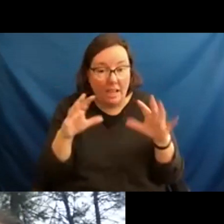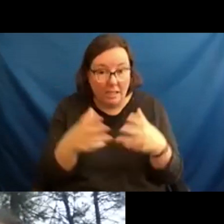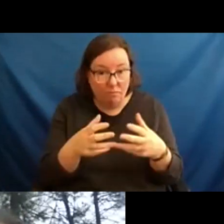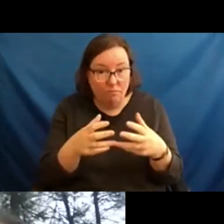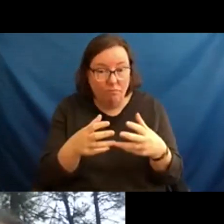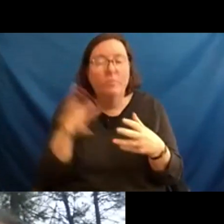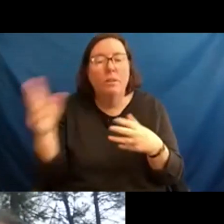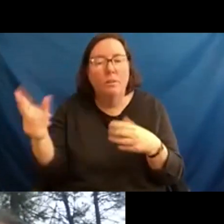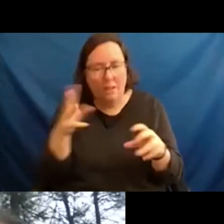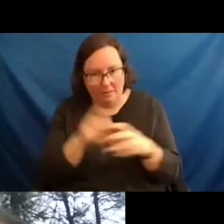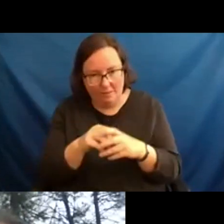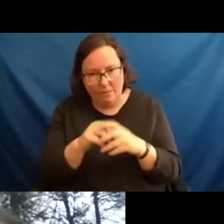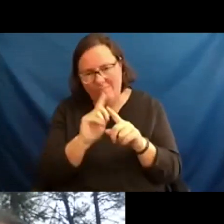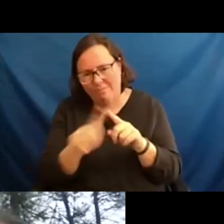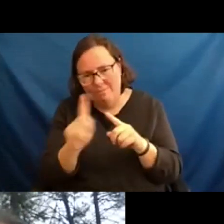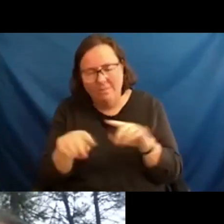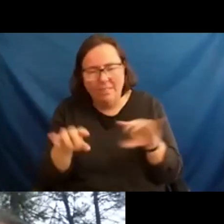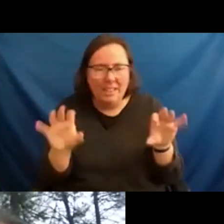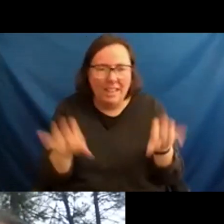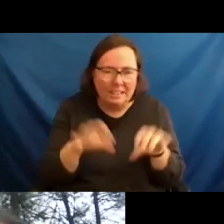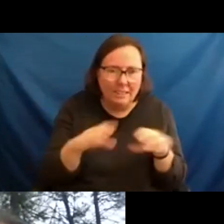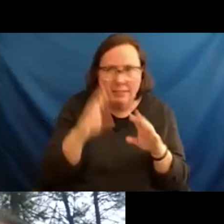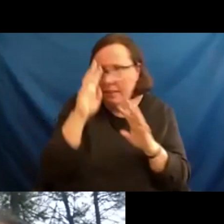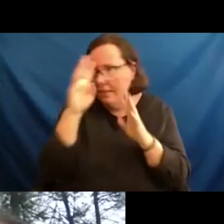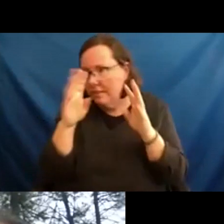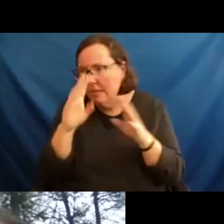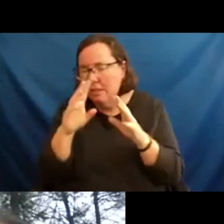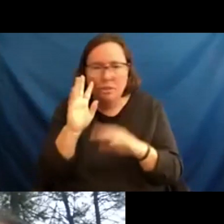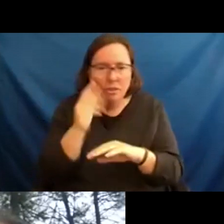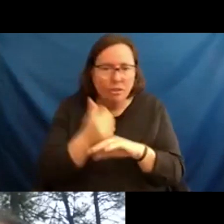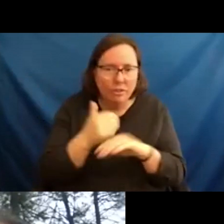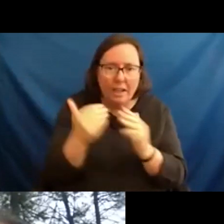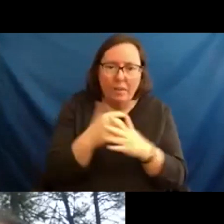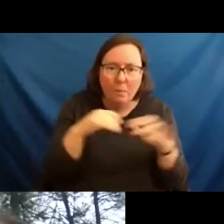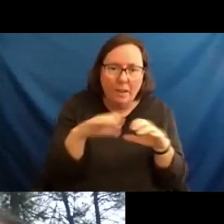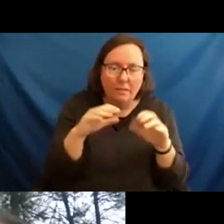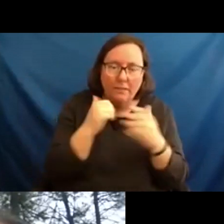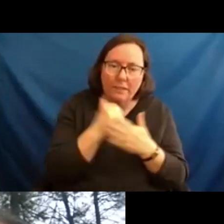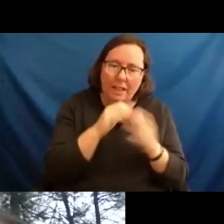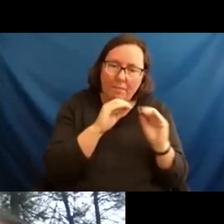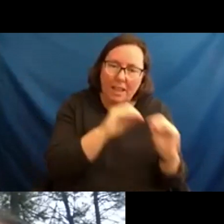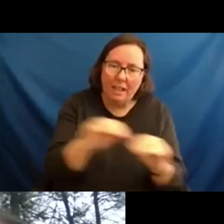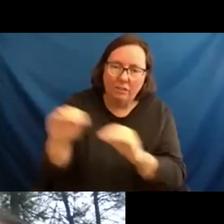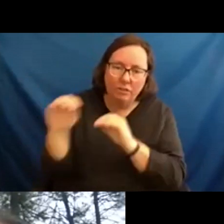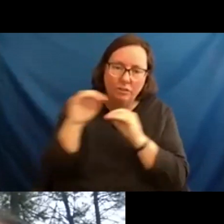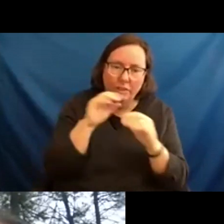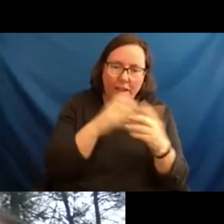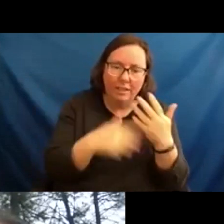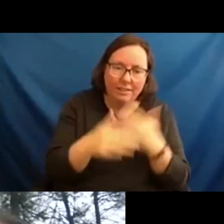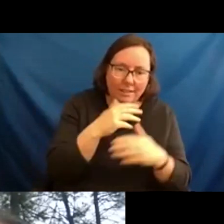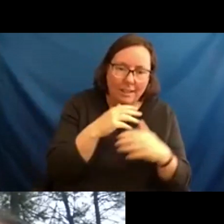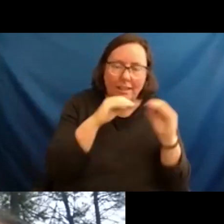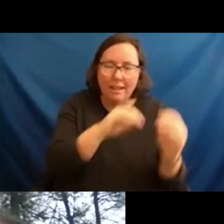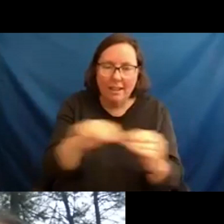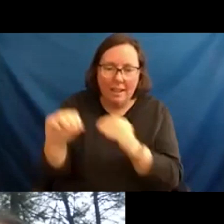participate in activities and even design activities to educate the community and society regarding